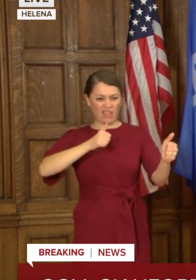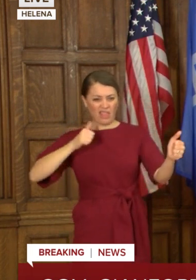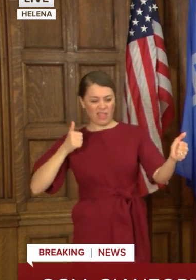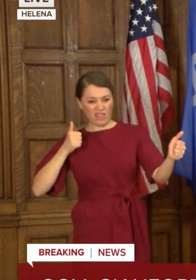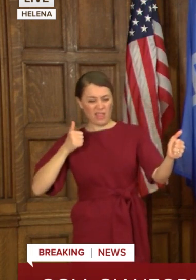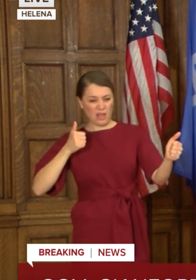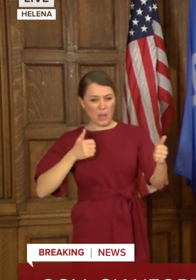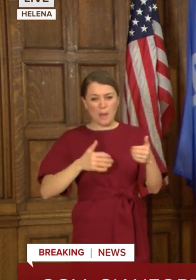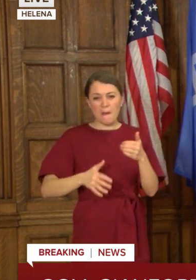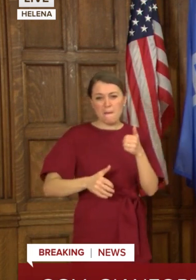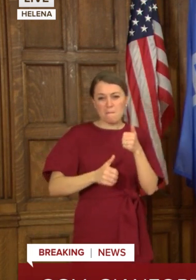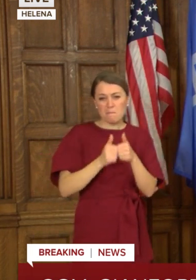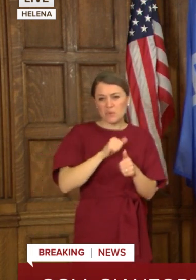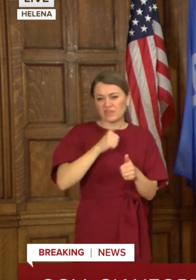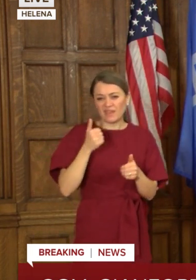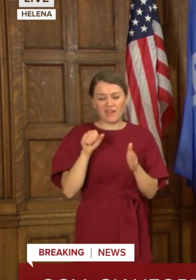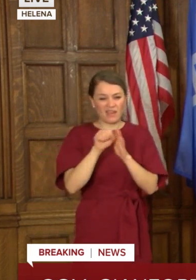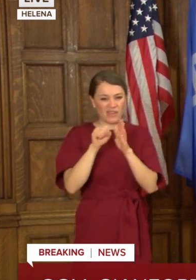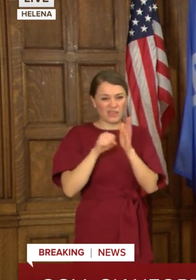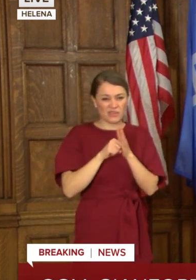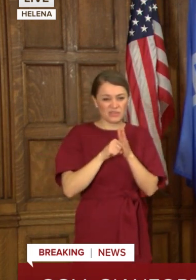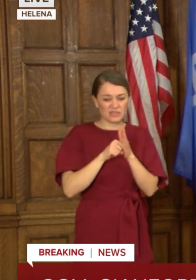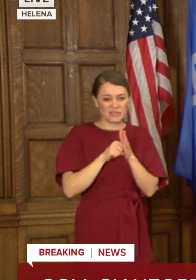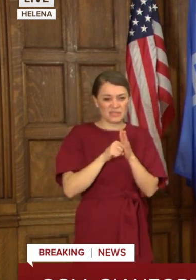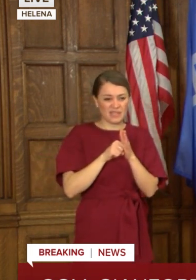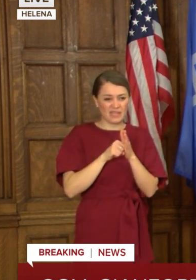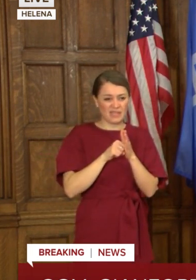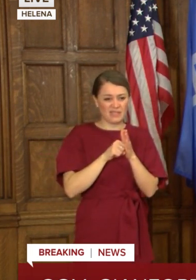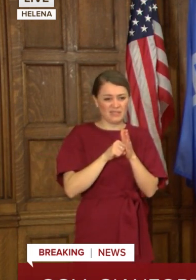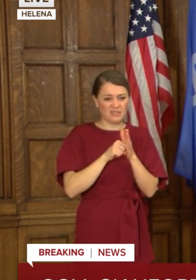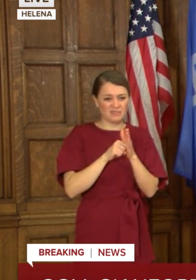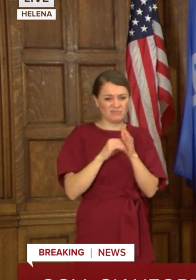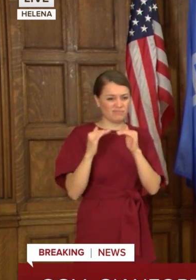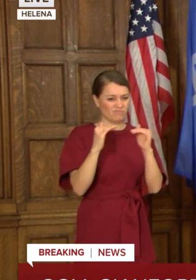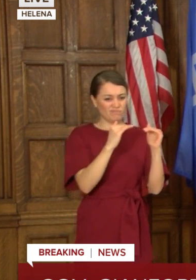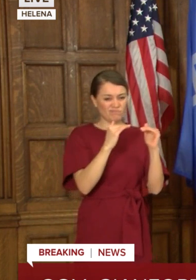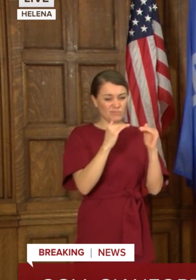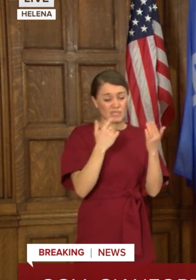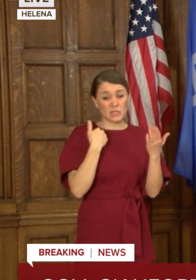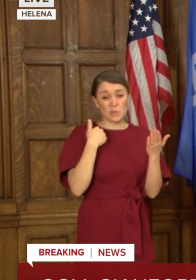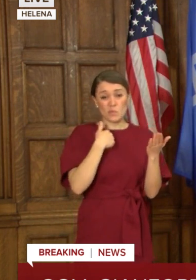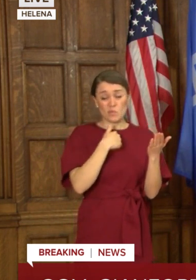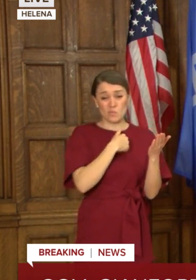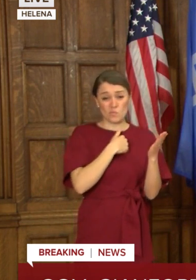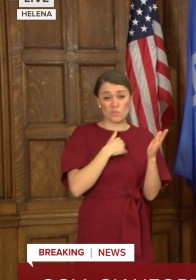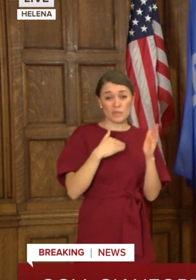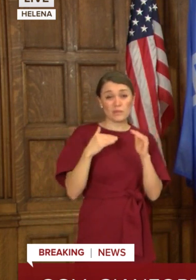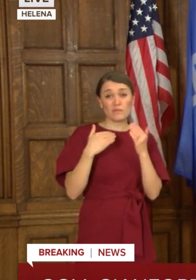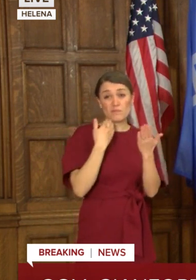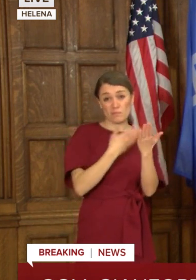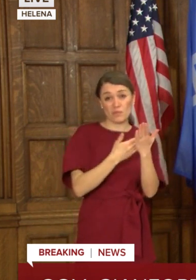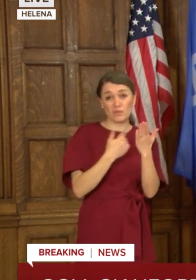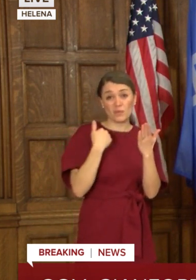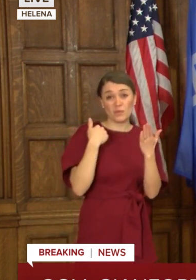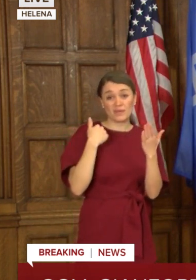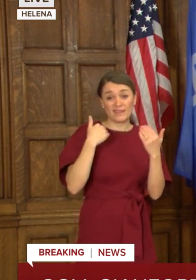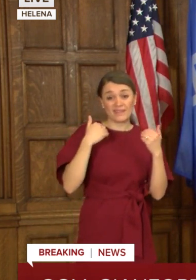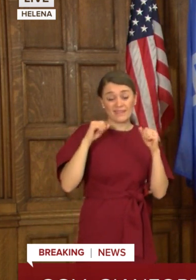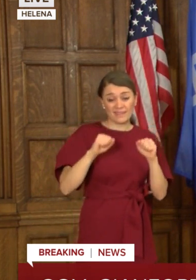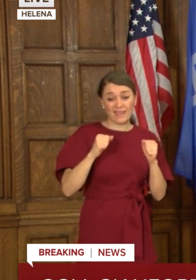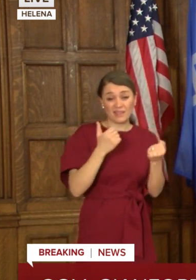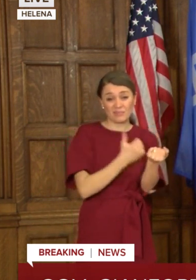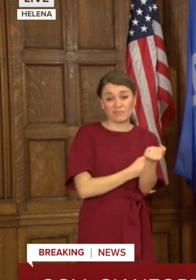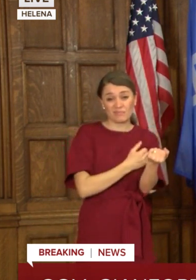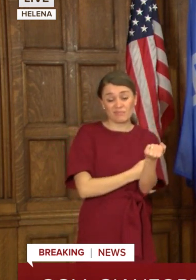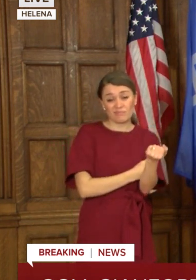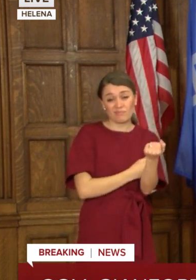capita allocation. We'll continue to press them because we've proven we can get shots in arms, and this is really the light at the end of the tunnel that is